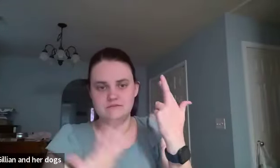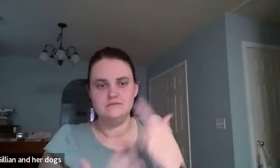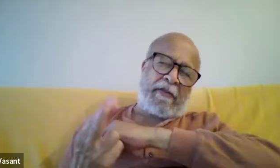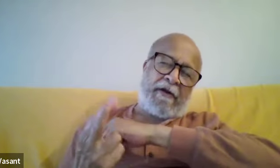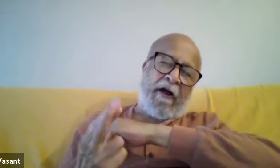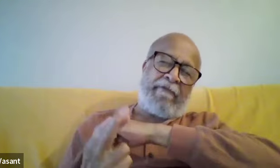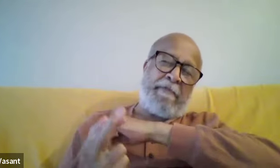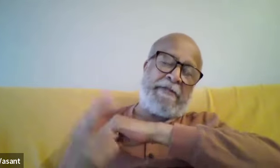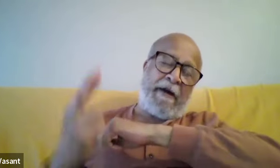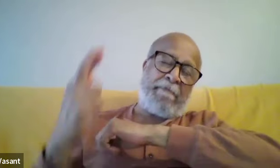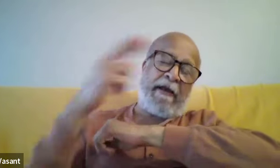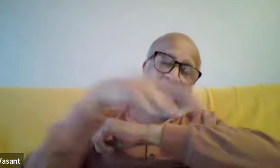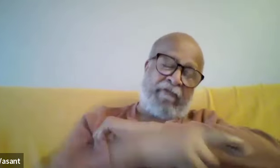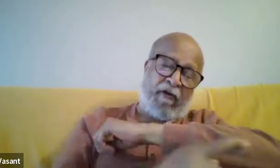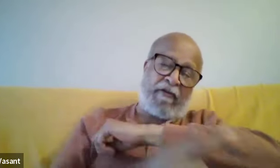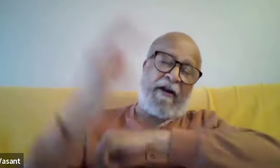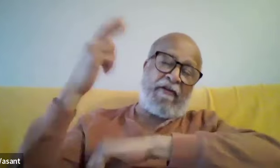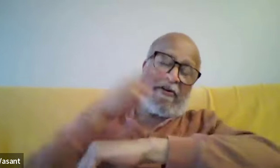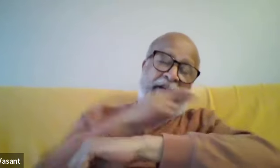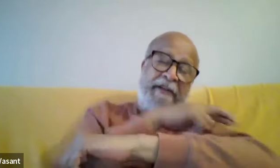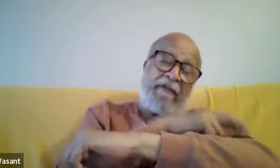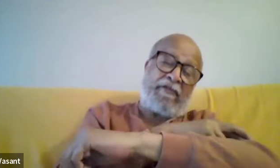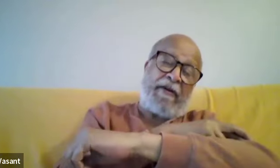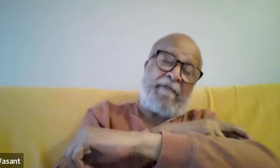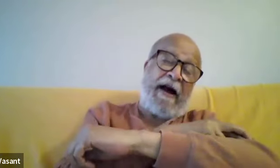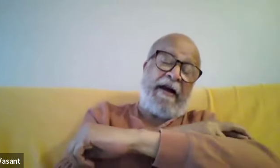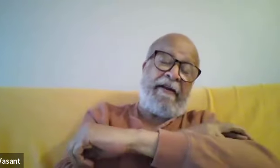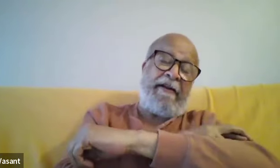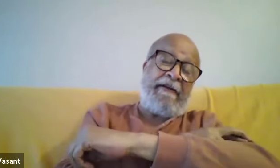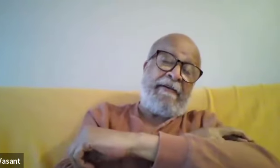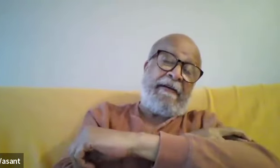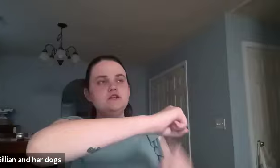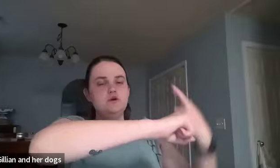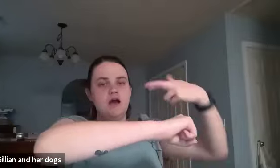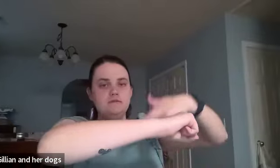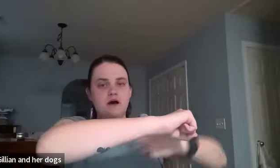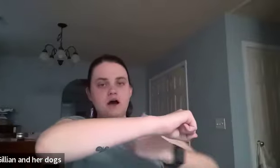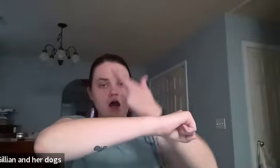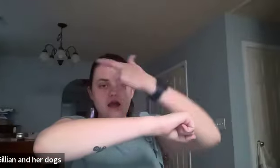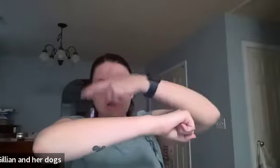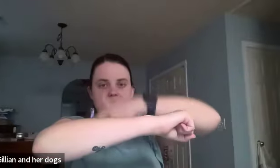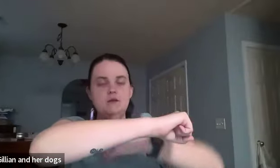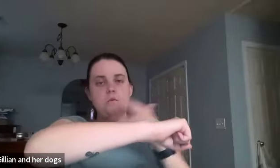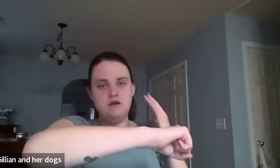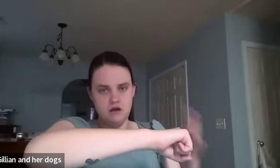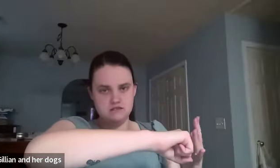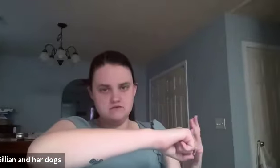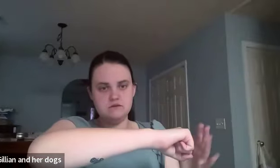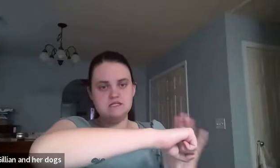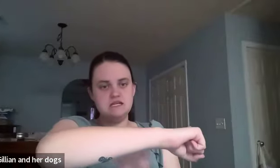Could the dolphin be jumping in the foreground or does it have to be behind? Typically you have it behind, and Okay. because of the reason